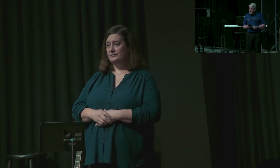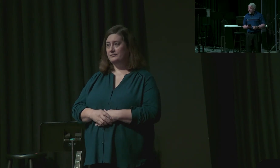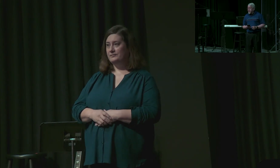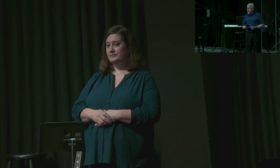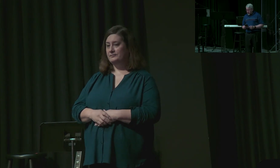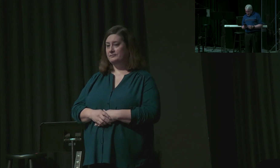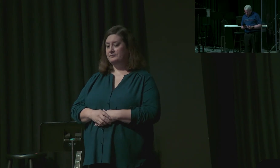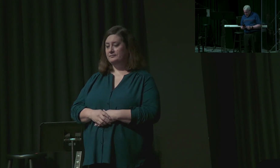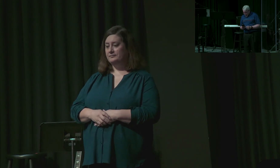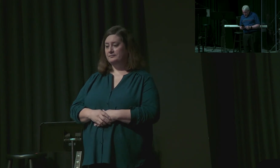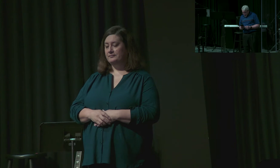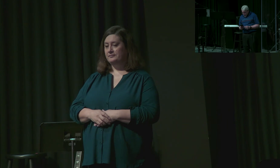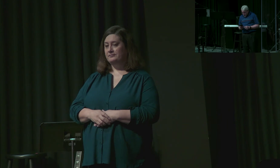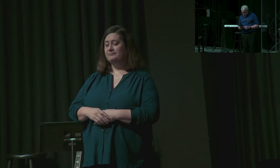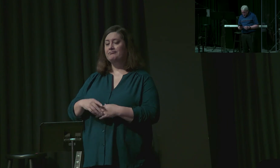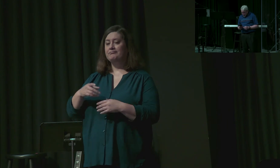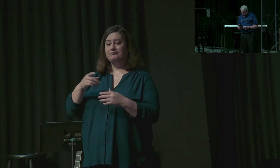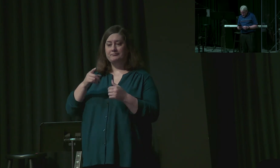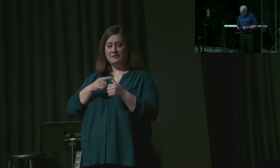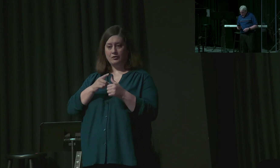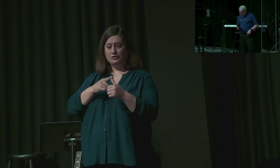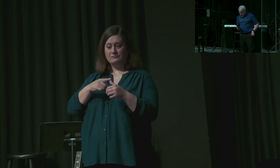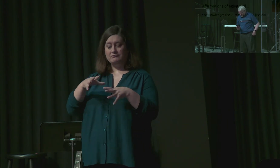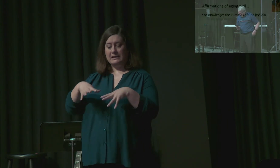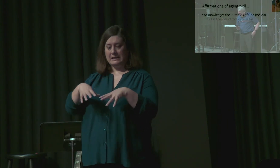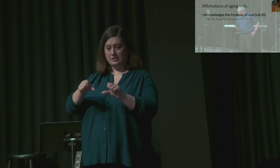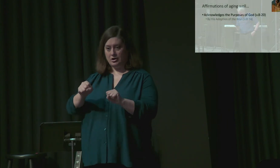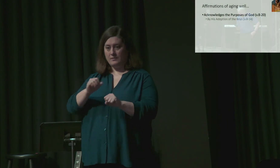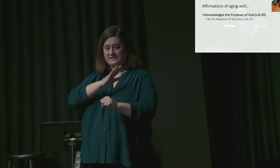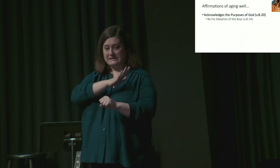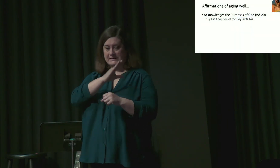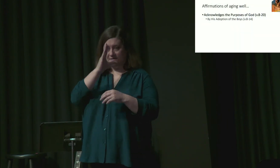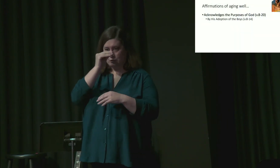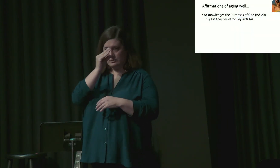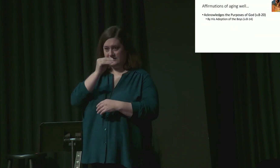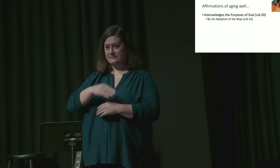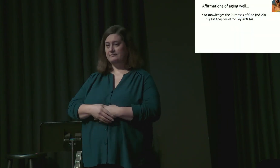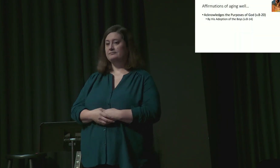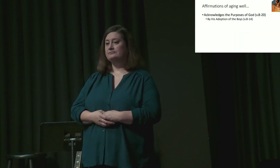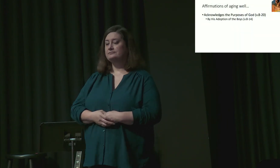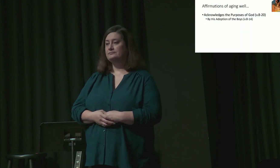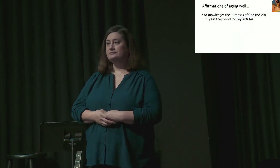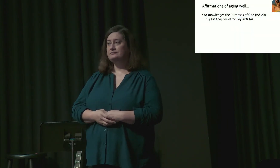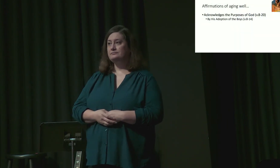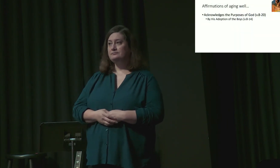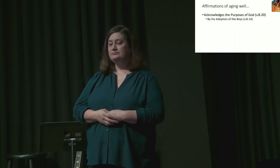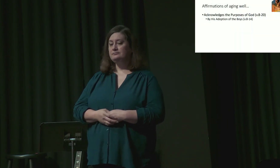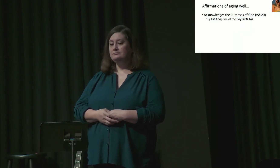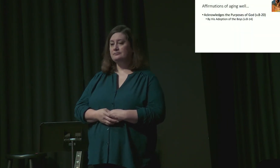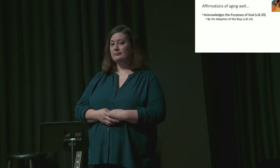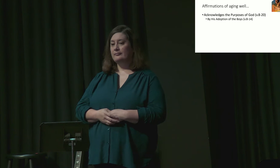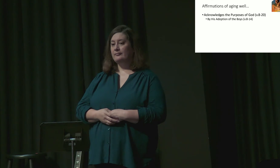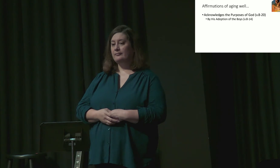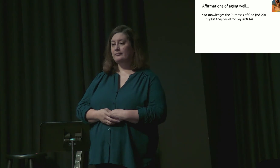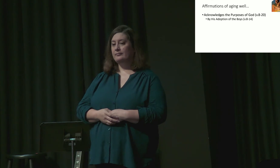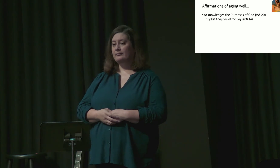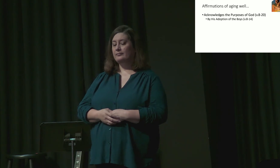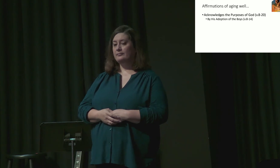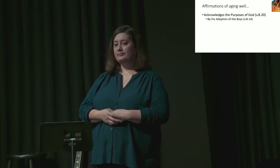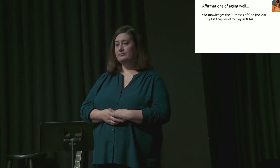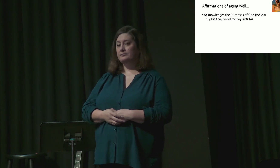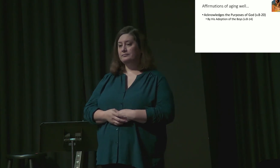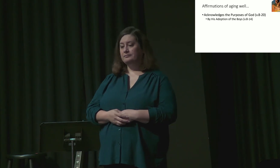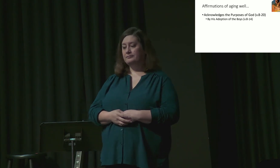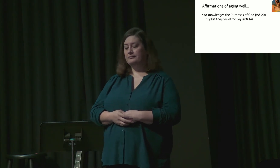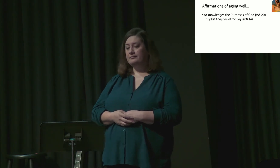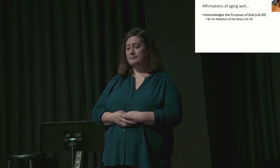How does he do that? First, by the adoption of the boys, verses 8 to 14. From the promise to adopt, we now move